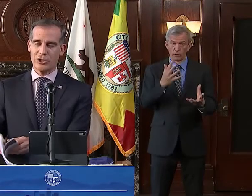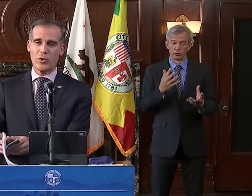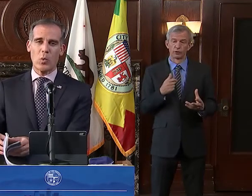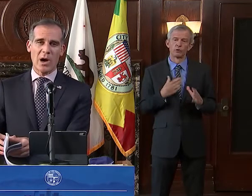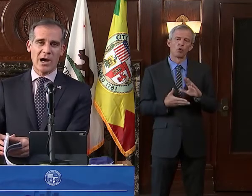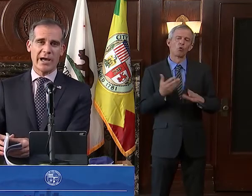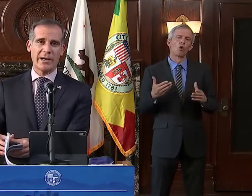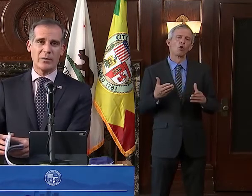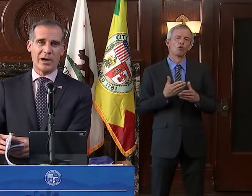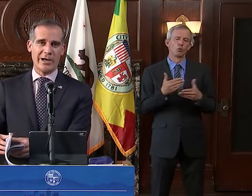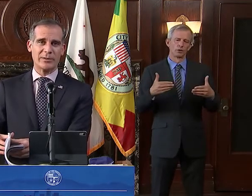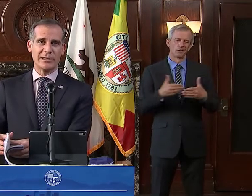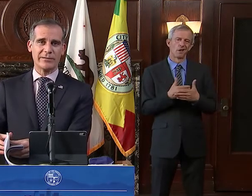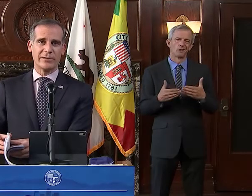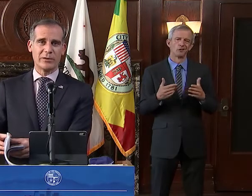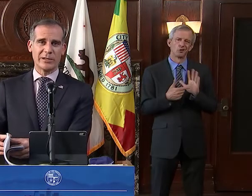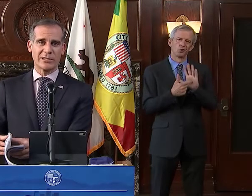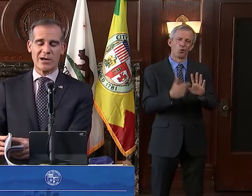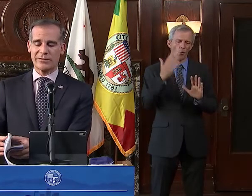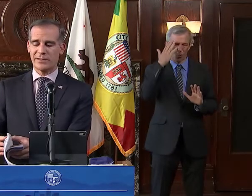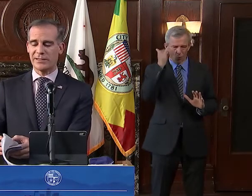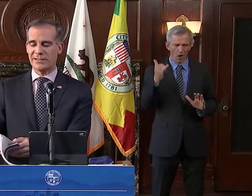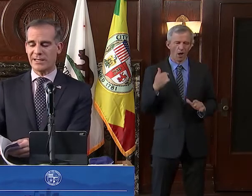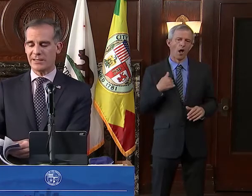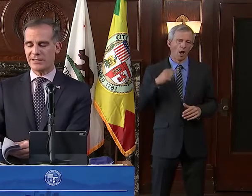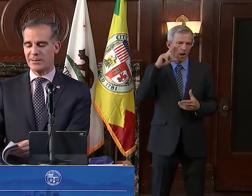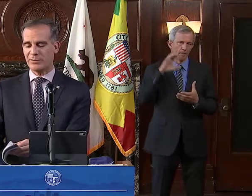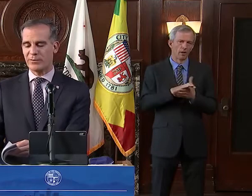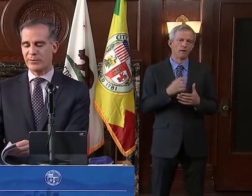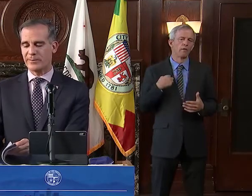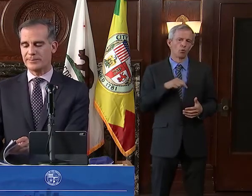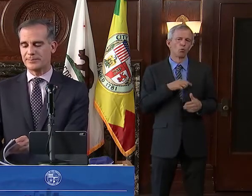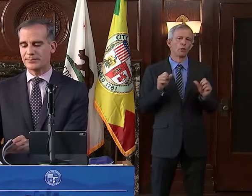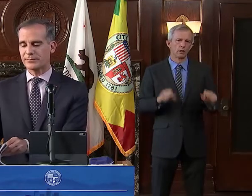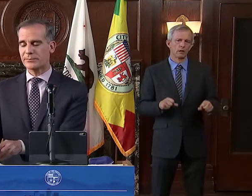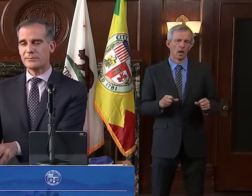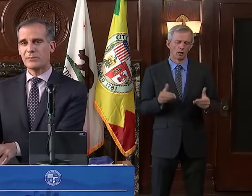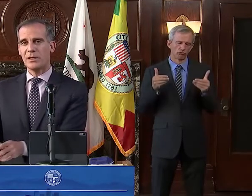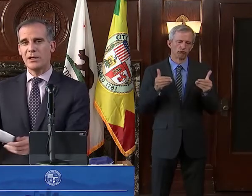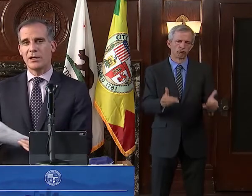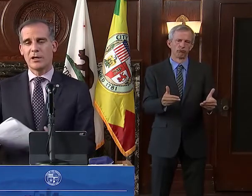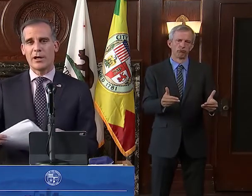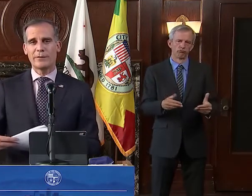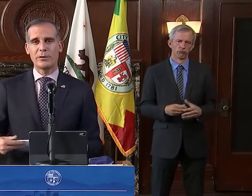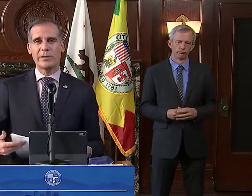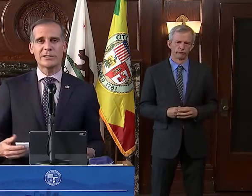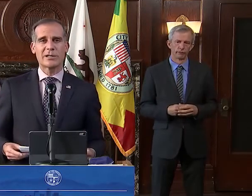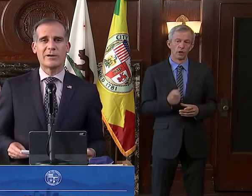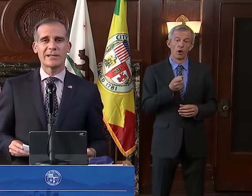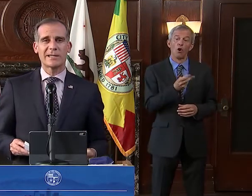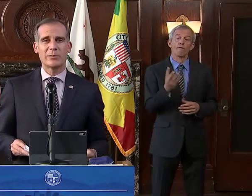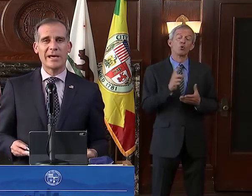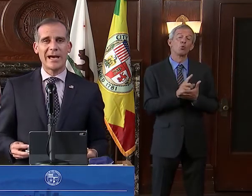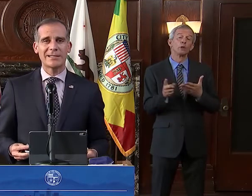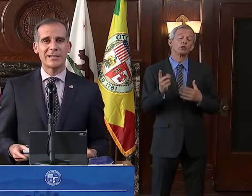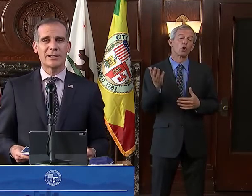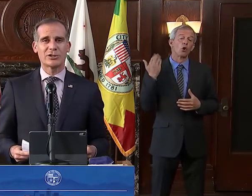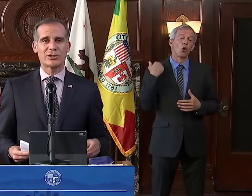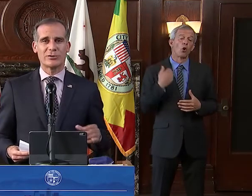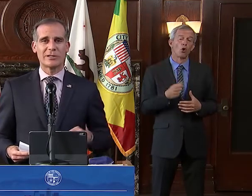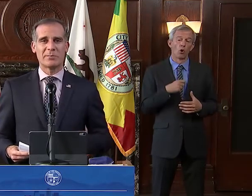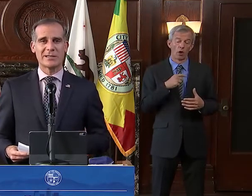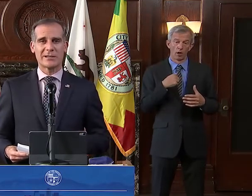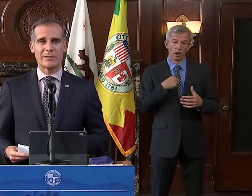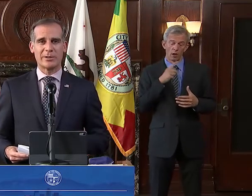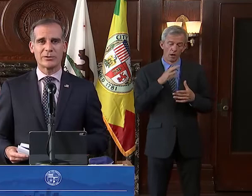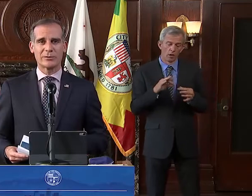that show why I believe we can confidently take these steps forward. A few weeks ago, I said we had to not just